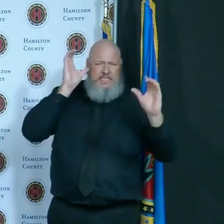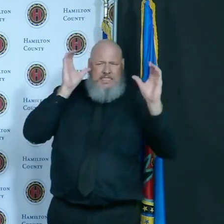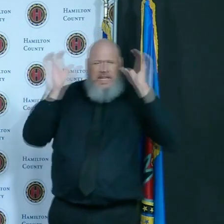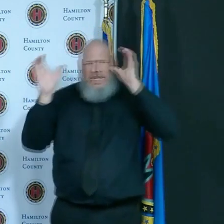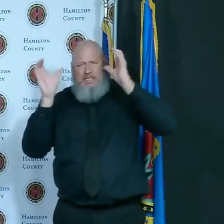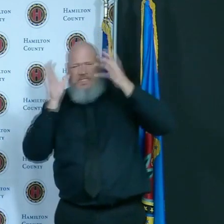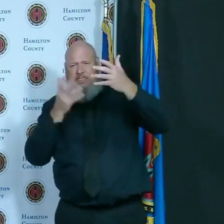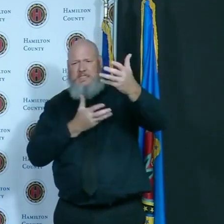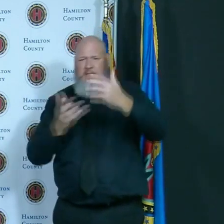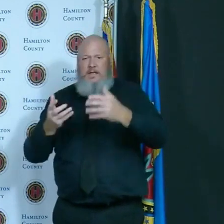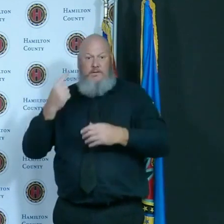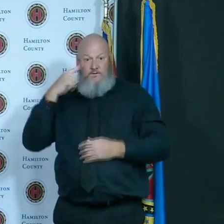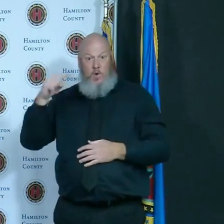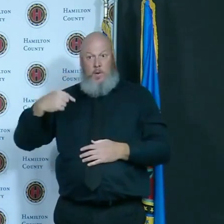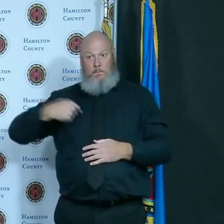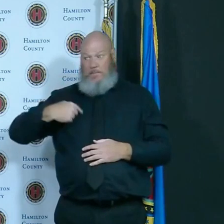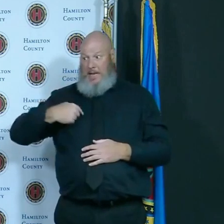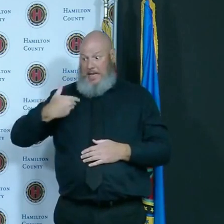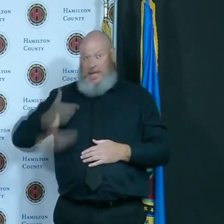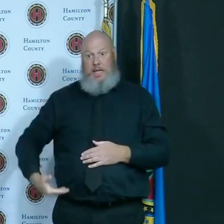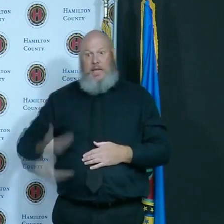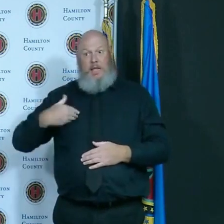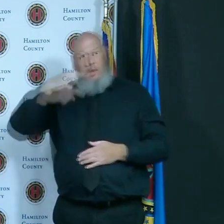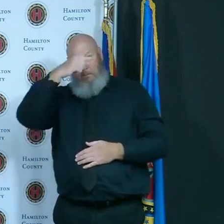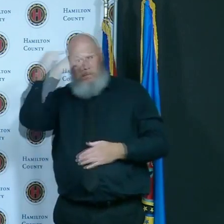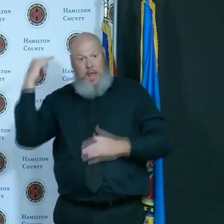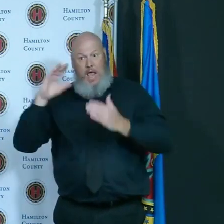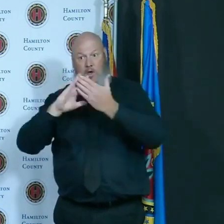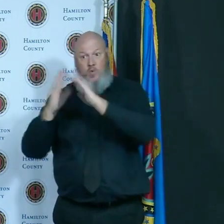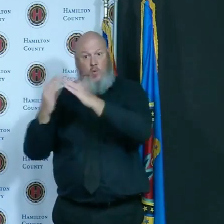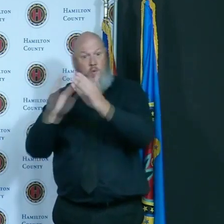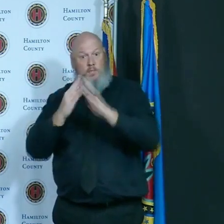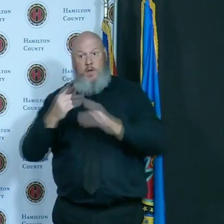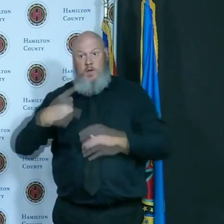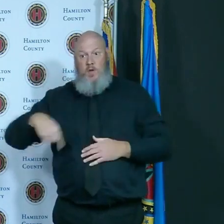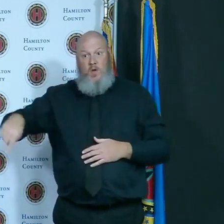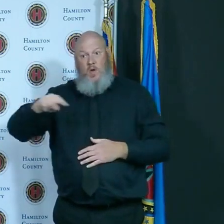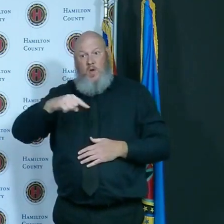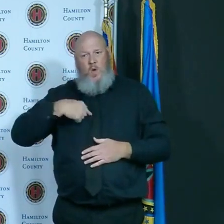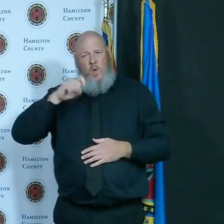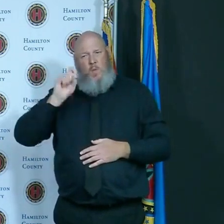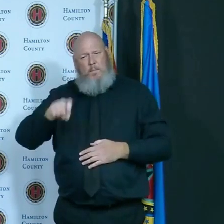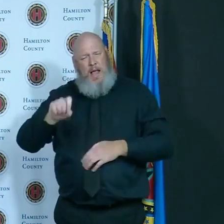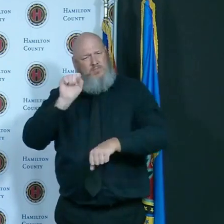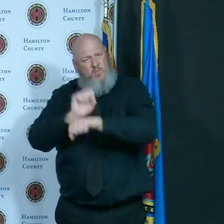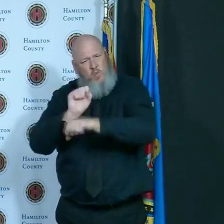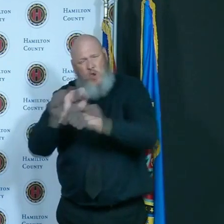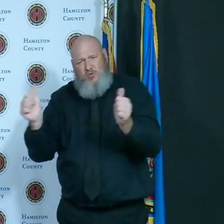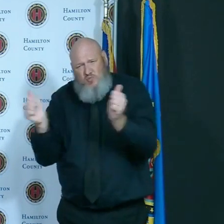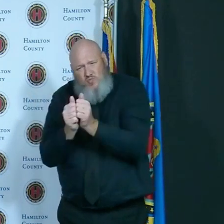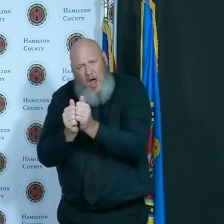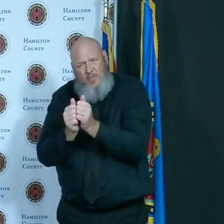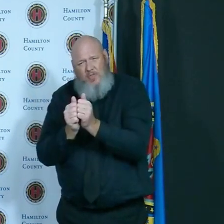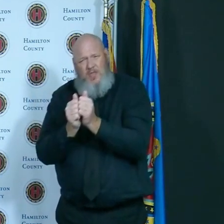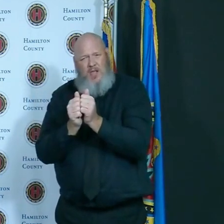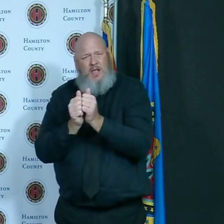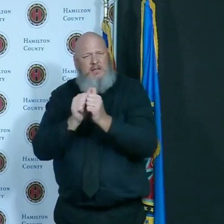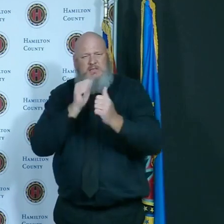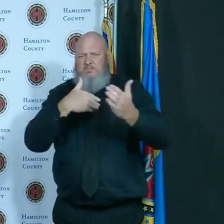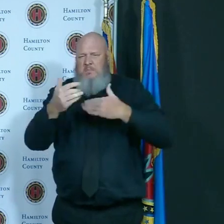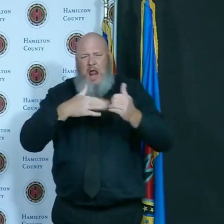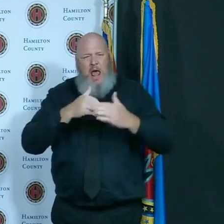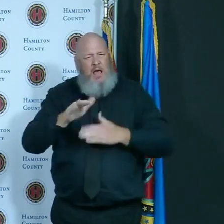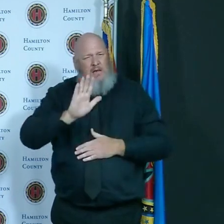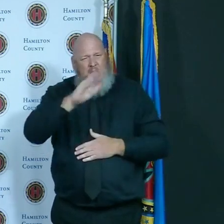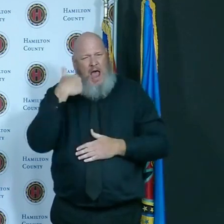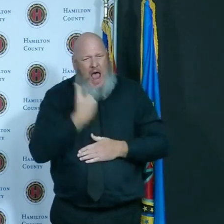community, we must come together across all organizations, faith-based organizations, all of us coming together as one